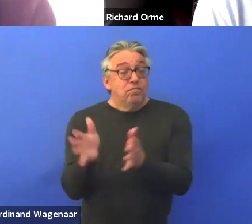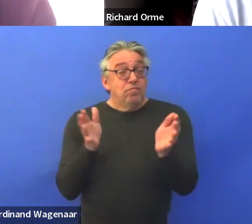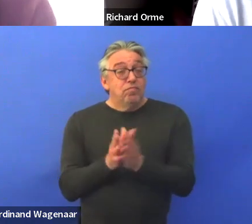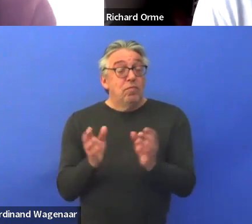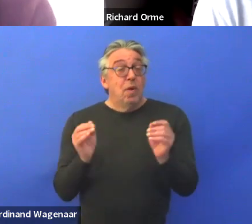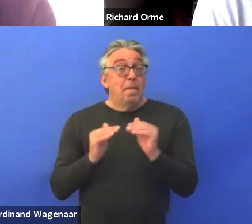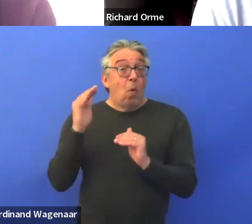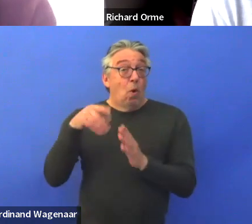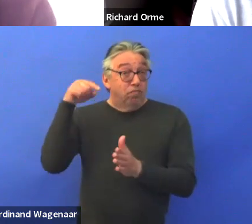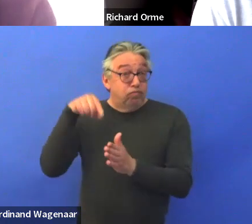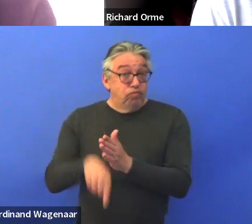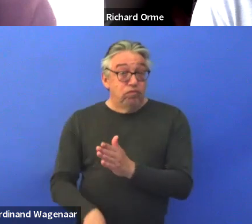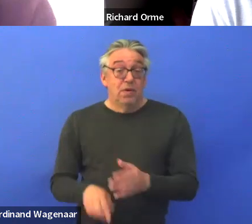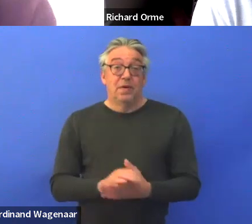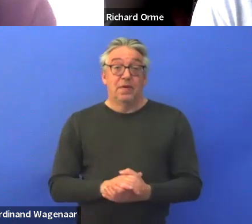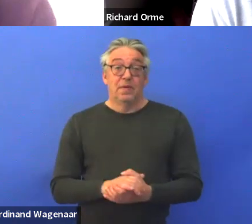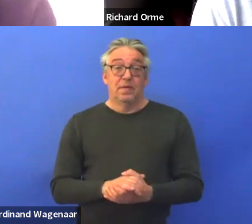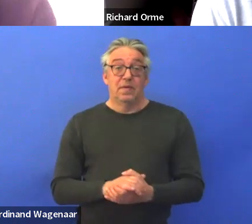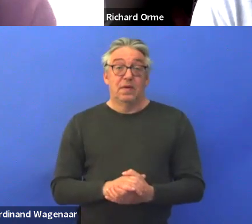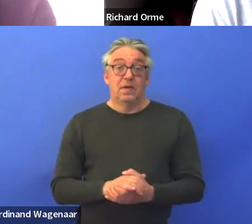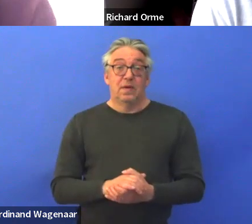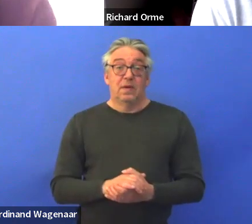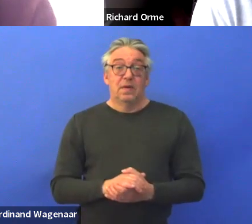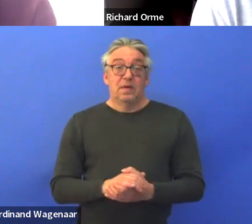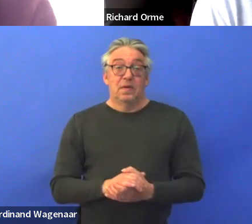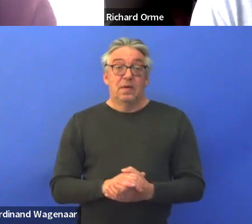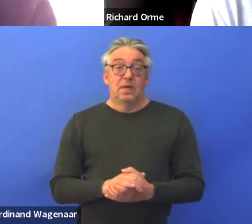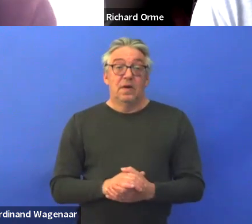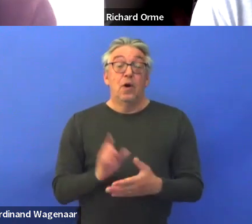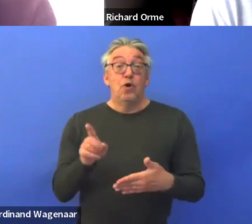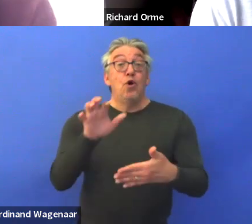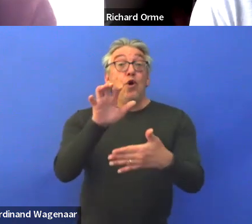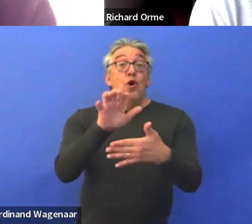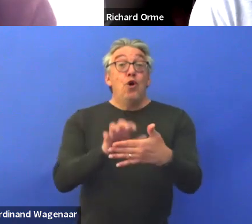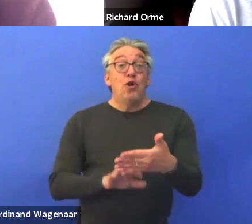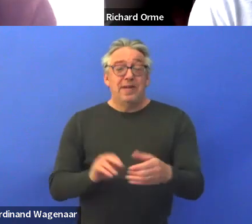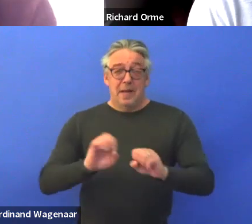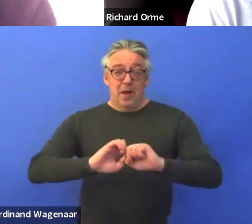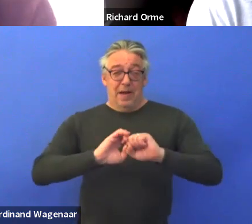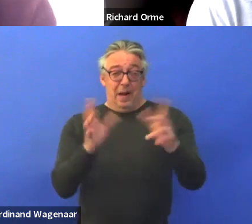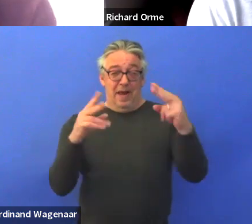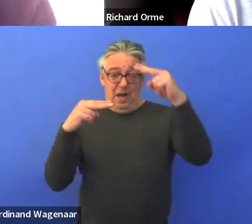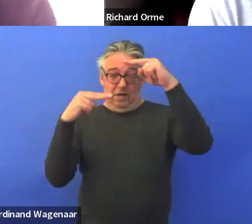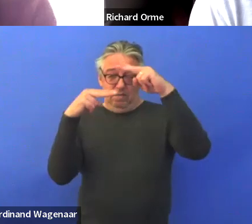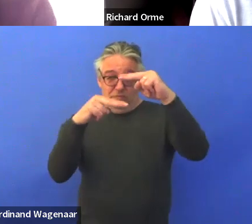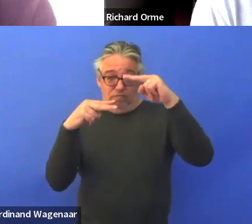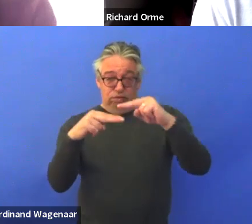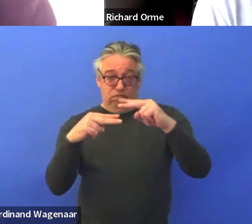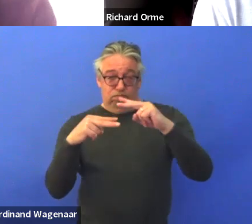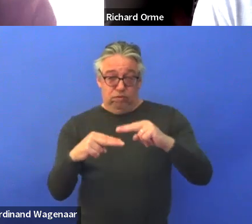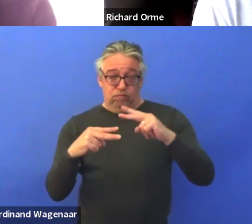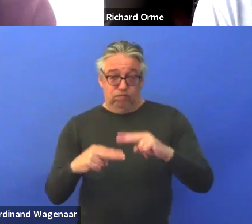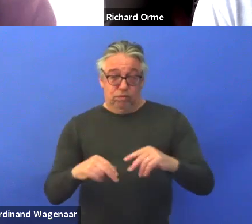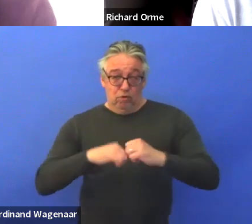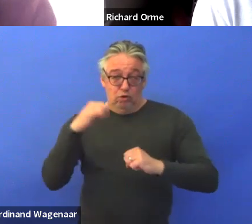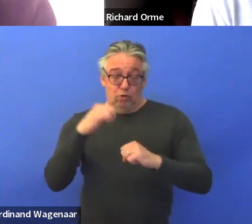only text description, that can be very structured too. So there are some great examples of this, and indeed I'll